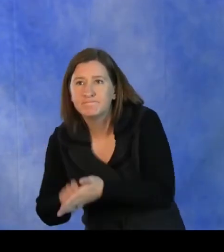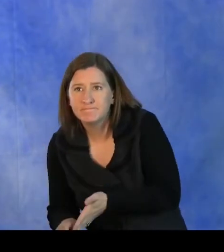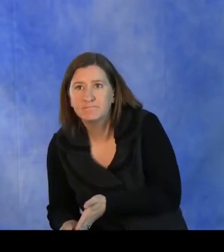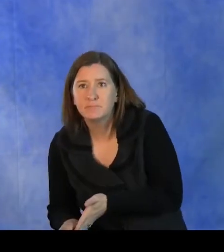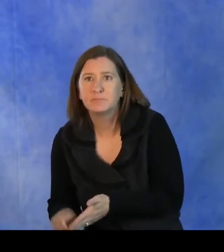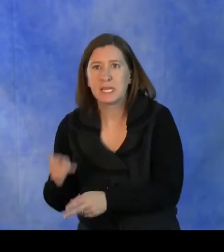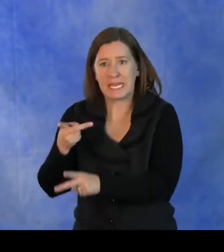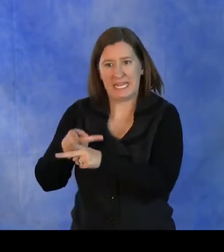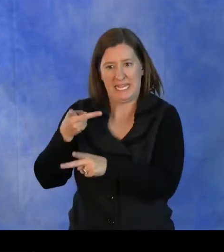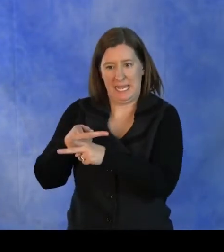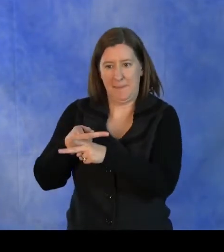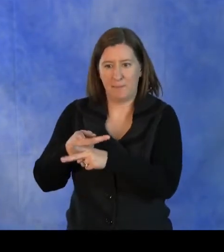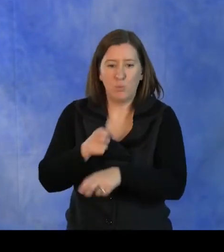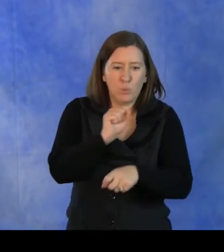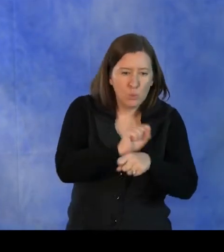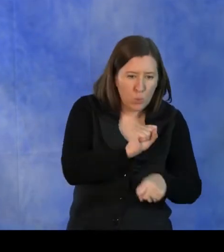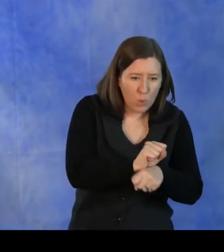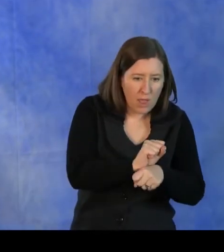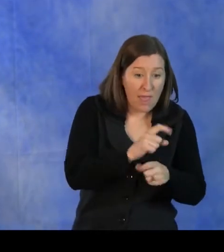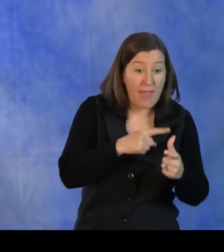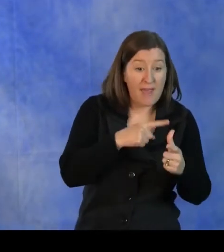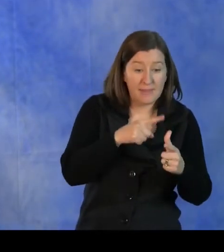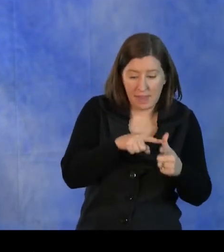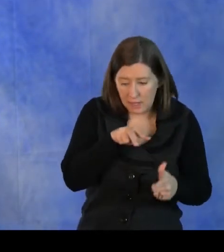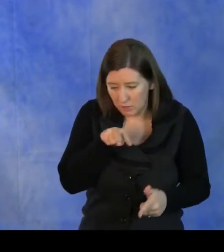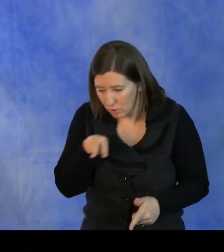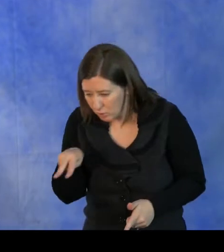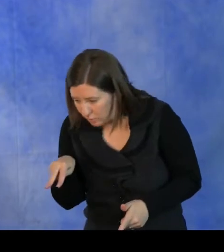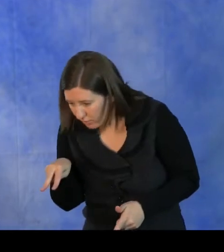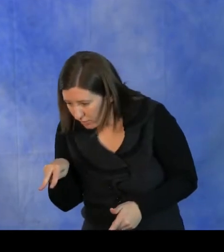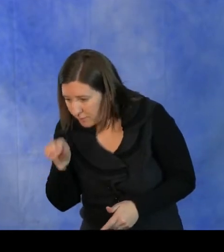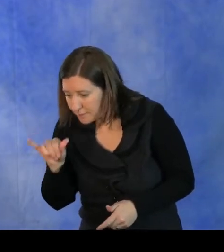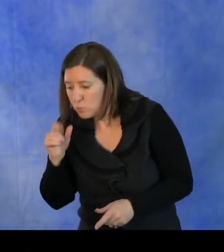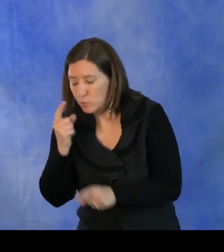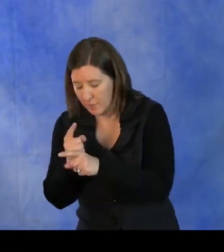will have to, if you tell them information and they have to write it down,